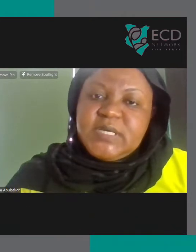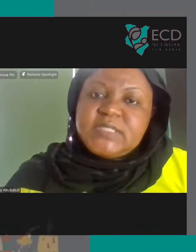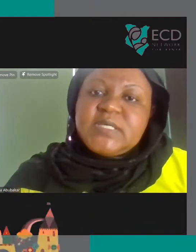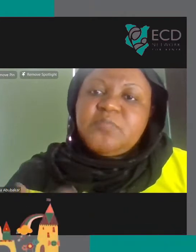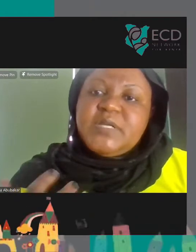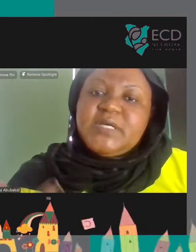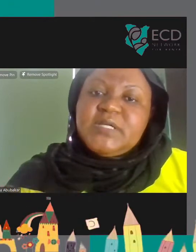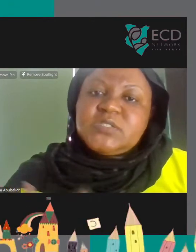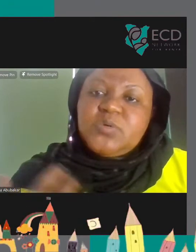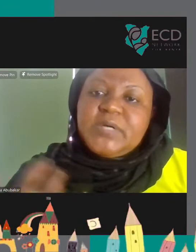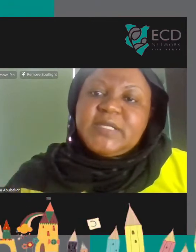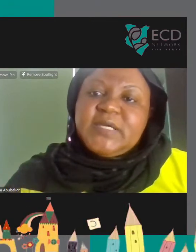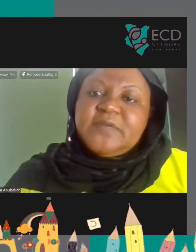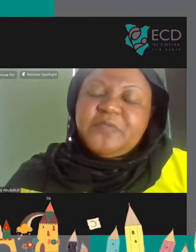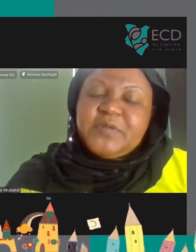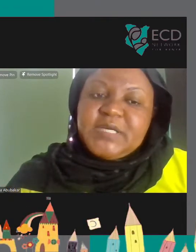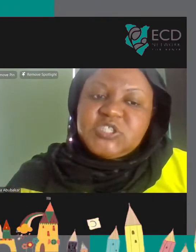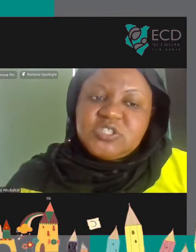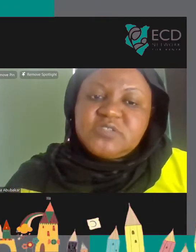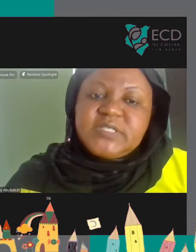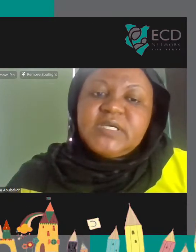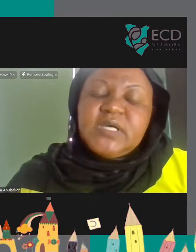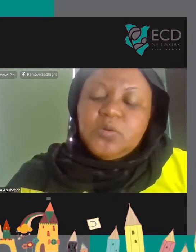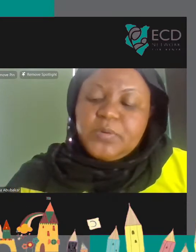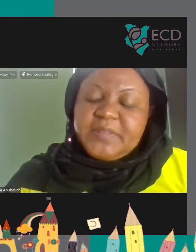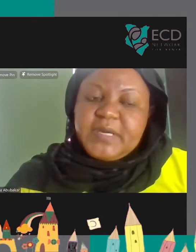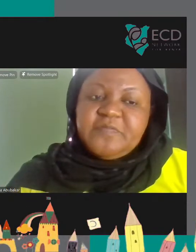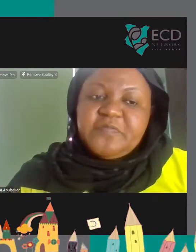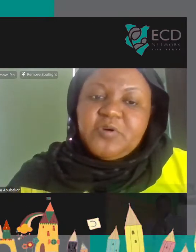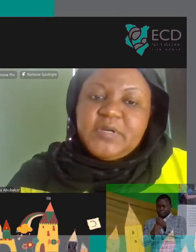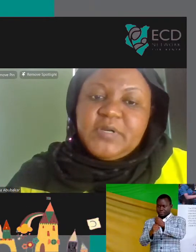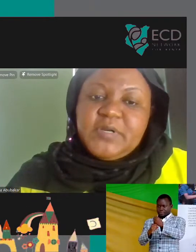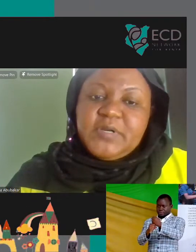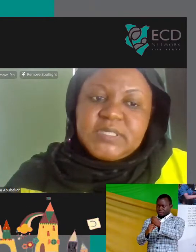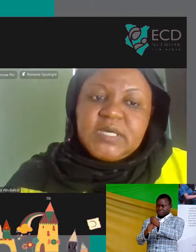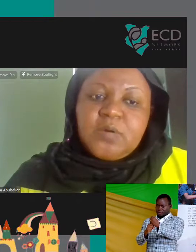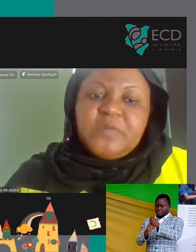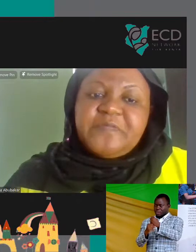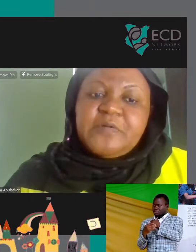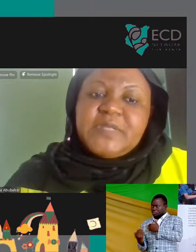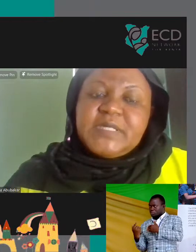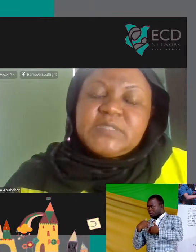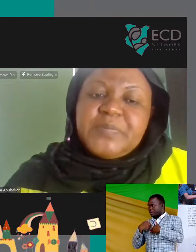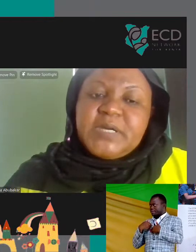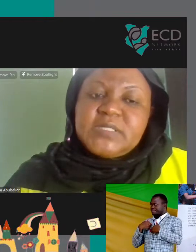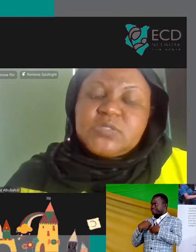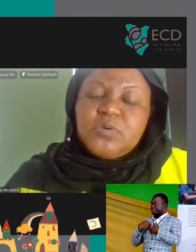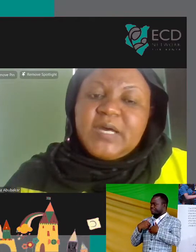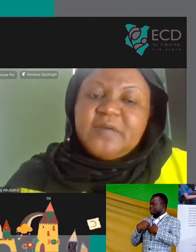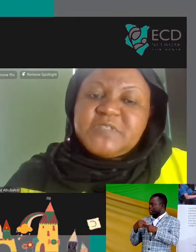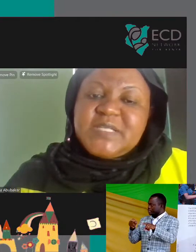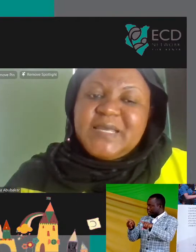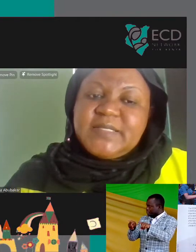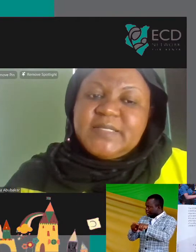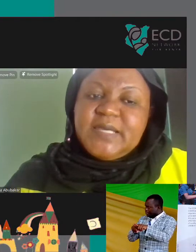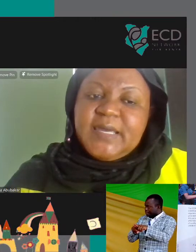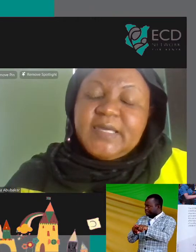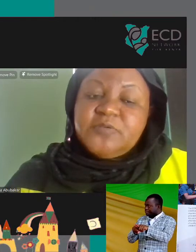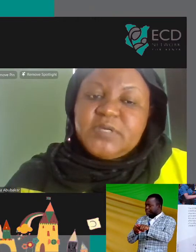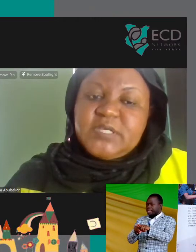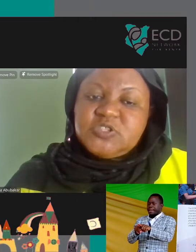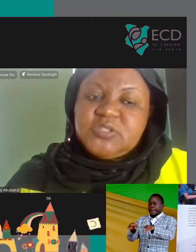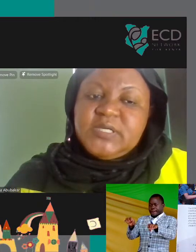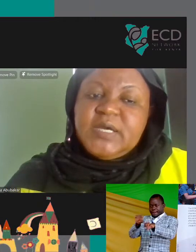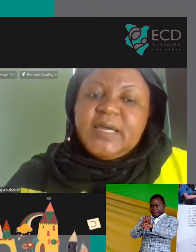support, someone else who can care for their children when they have gone out. We found that parents who have slightly